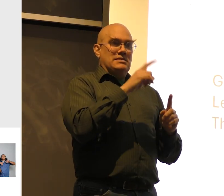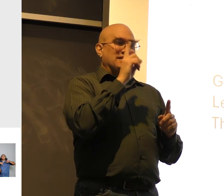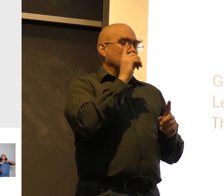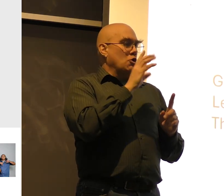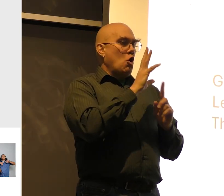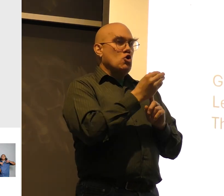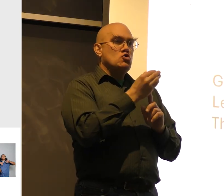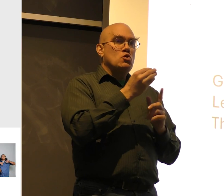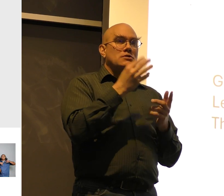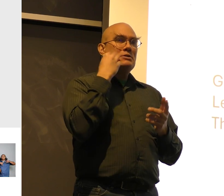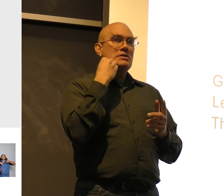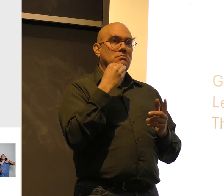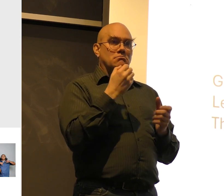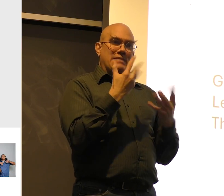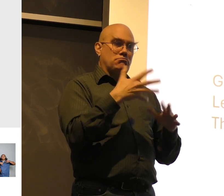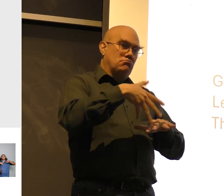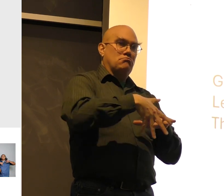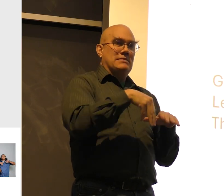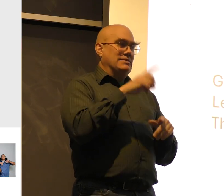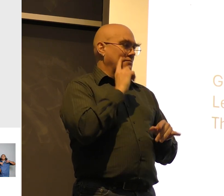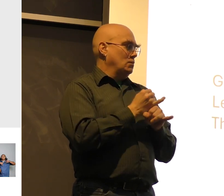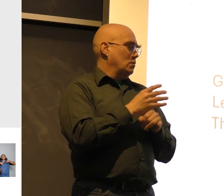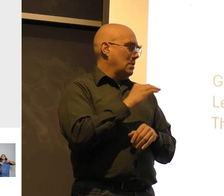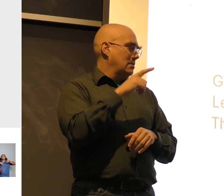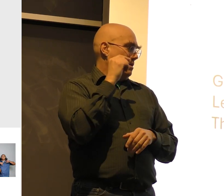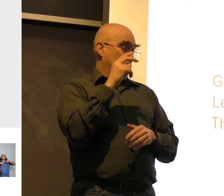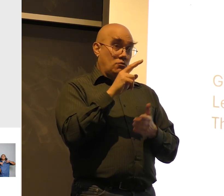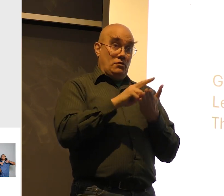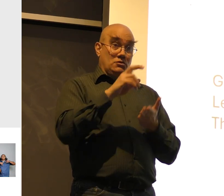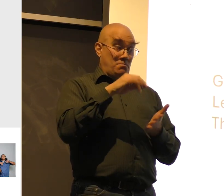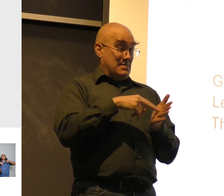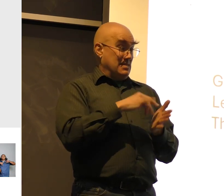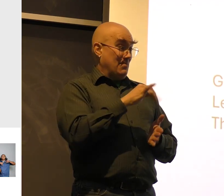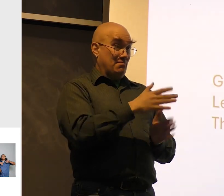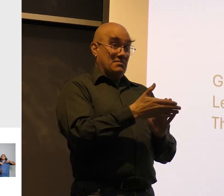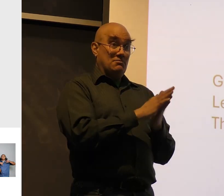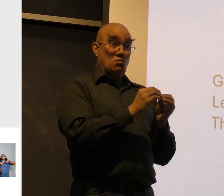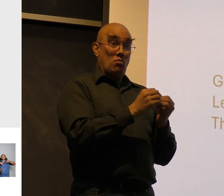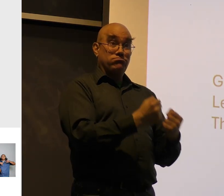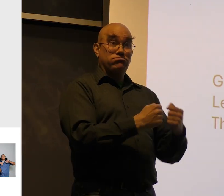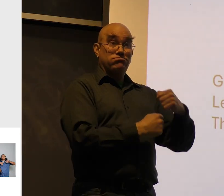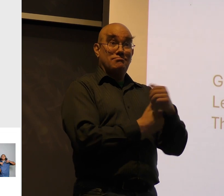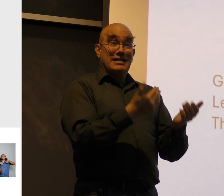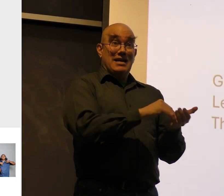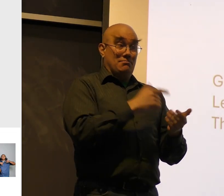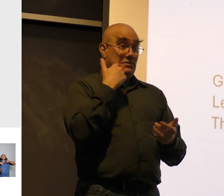proliferation. And also the cultural experience happens at deaf schools in Gallaudet. And so if they become